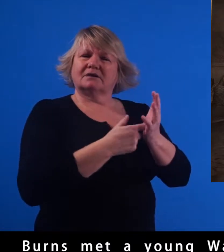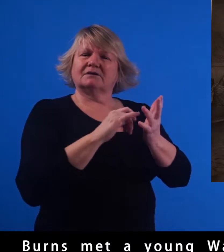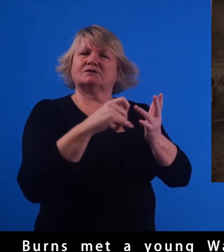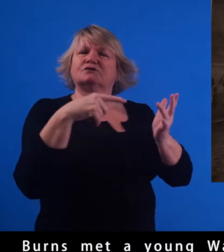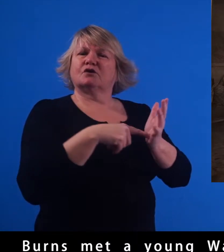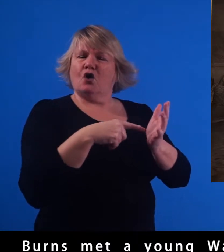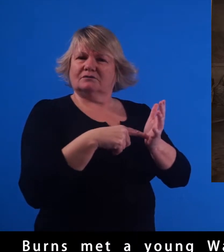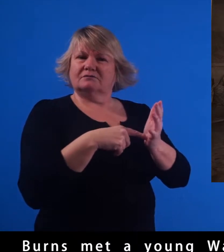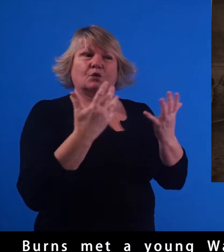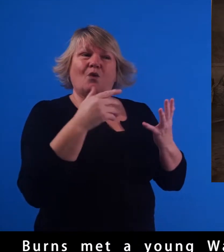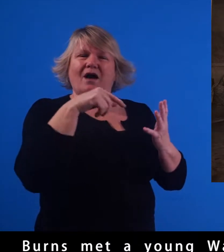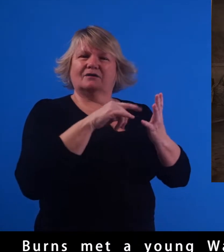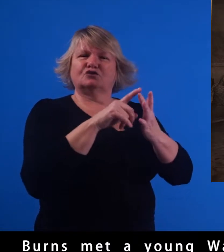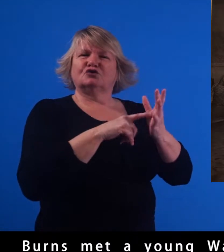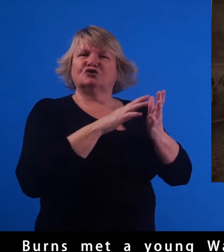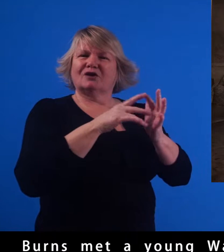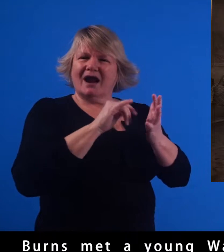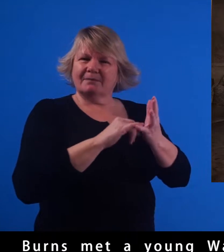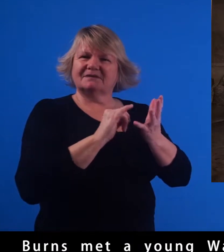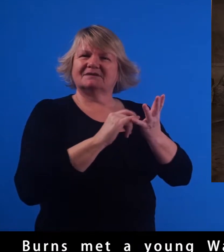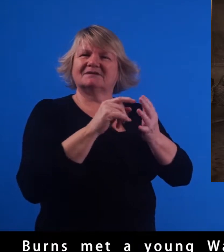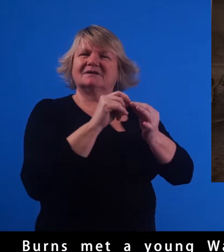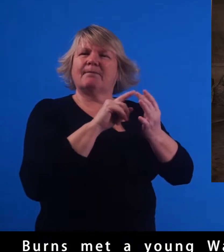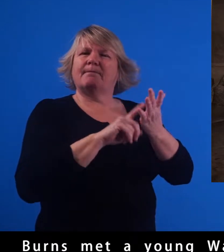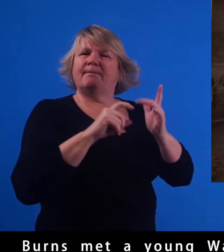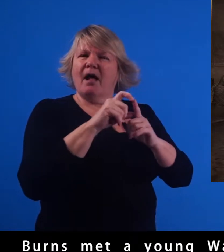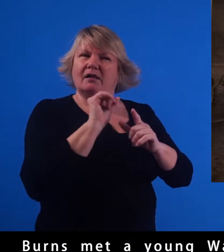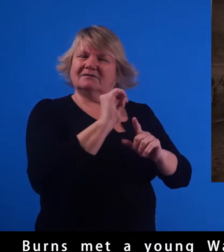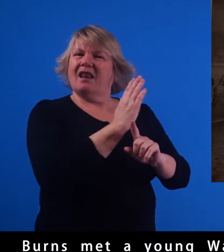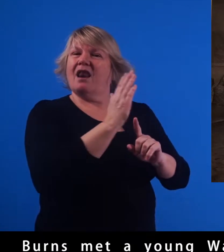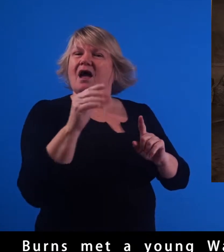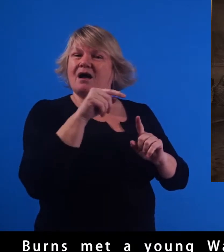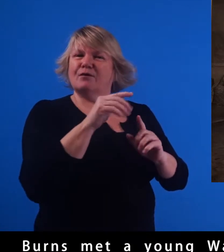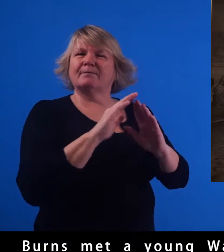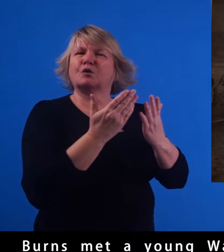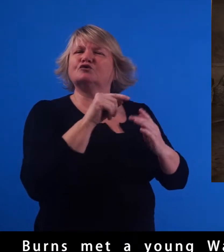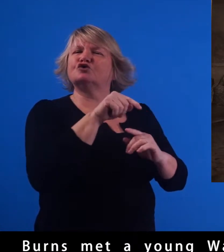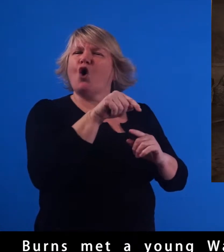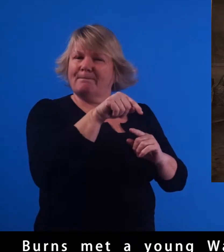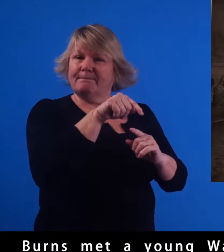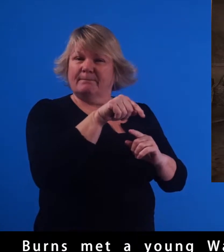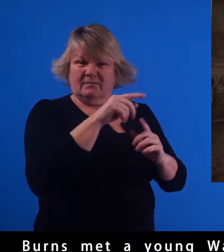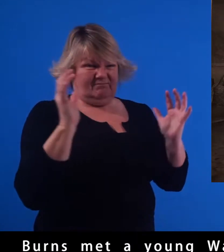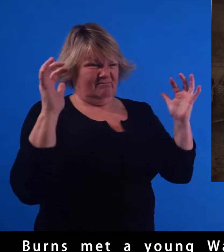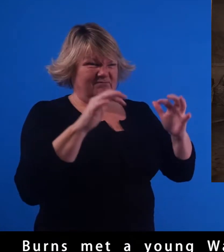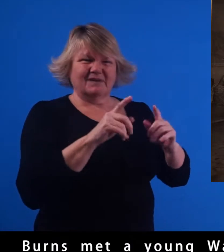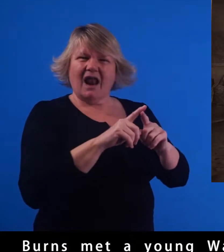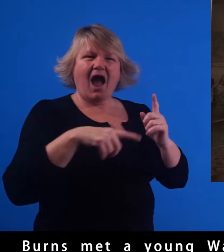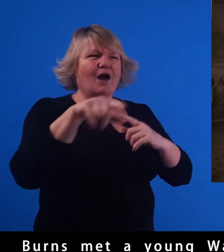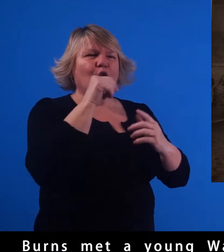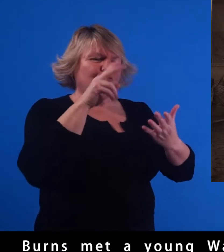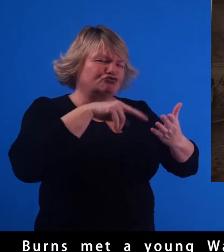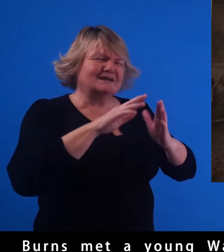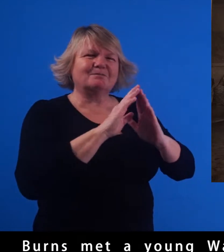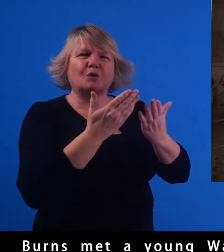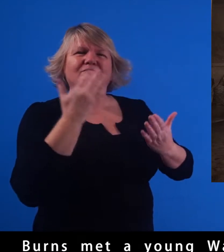Burns met a young Walter Scott in James Sibbald's library bookshop